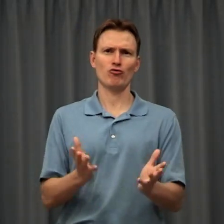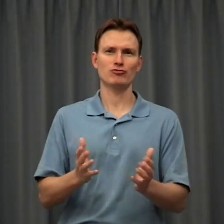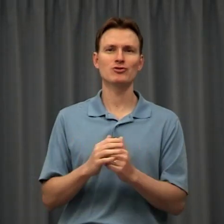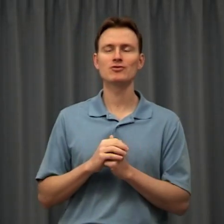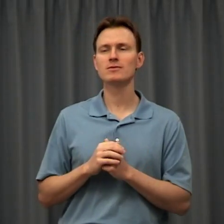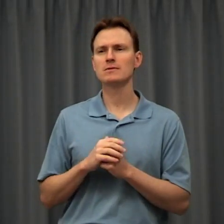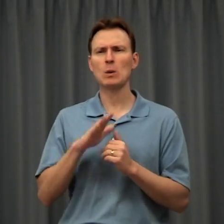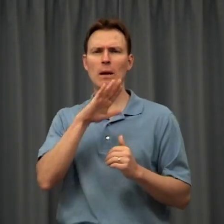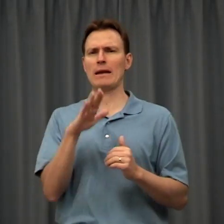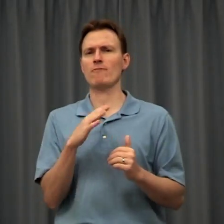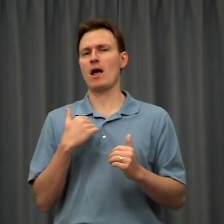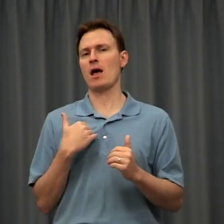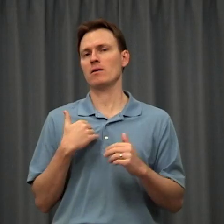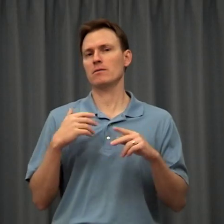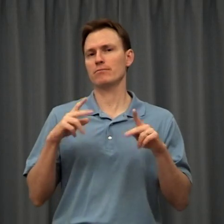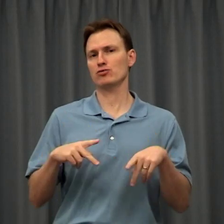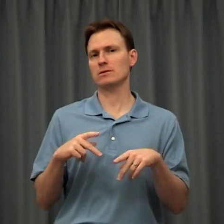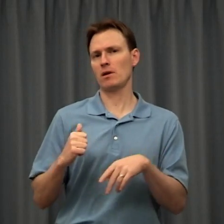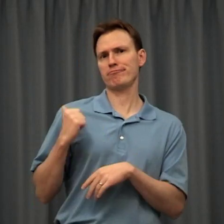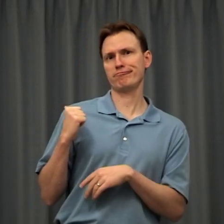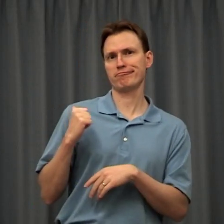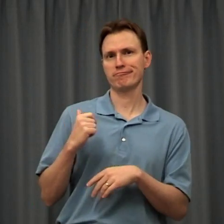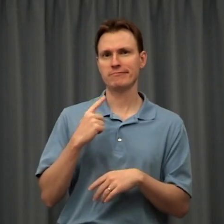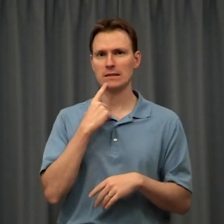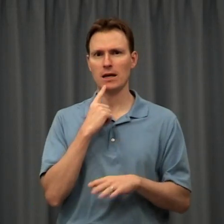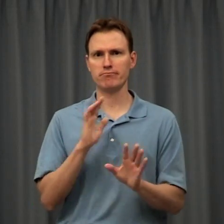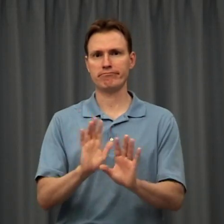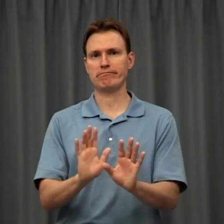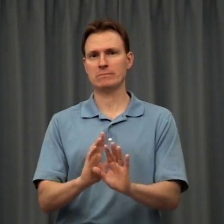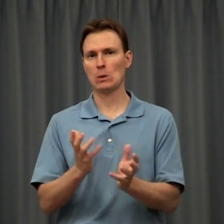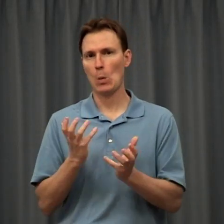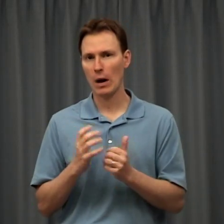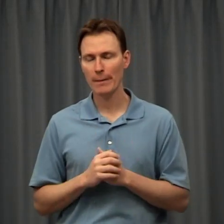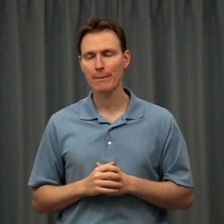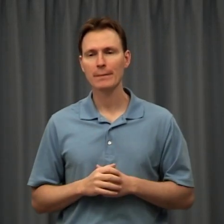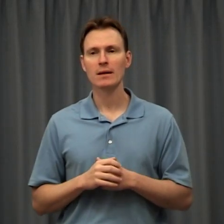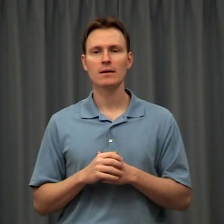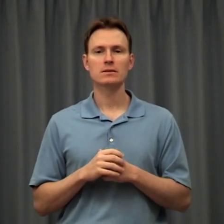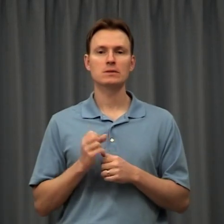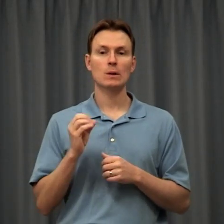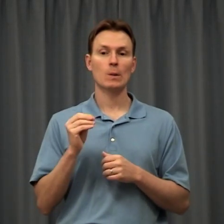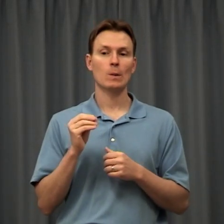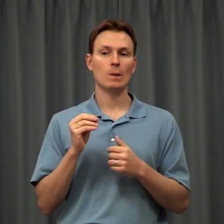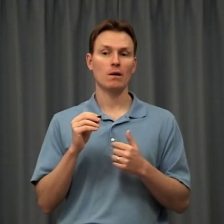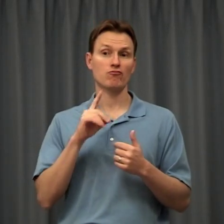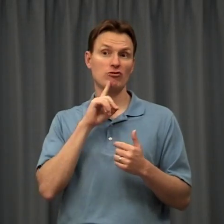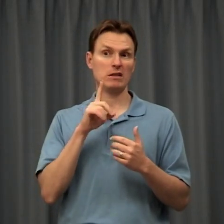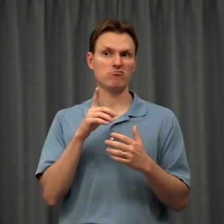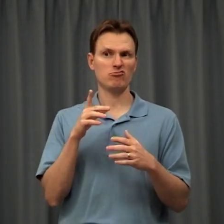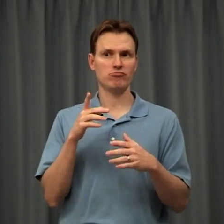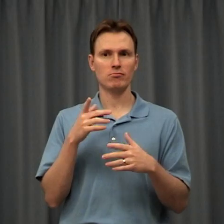them, they were fine with it. In fact, they were encouraging. I never had a person refuse and say he didn't want